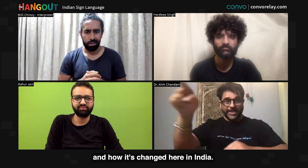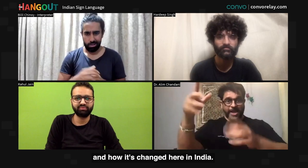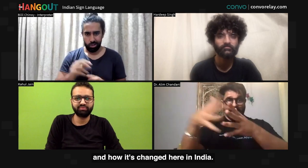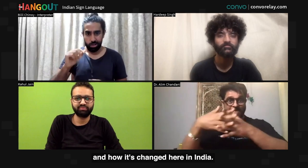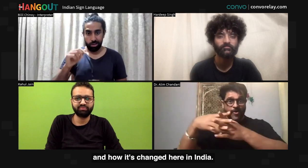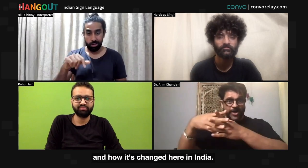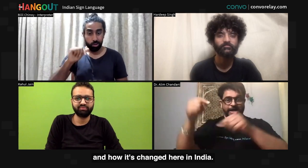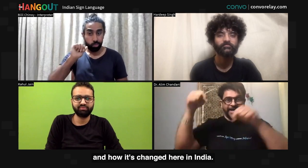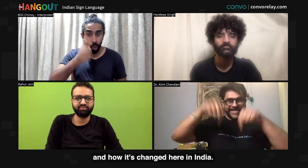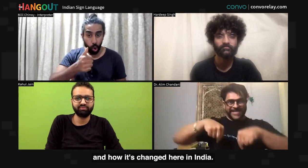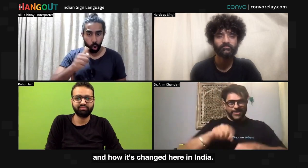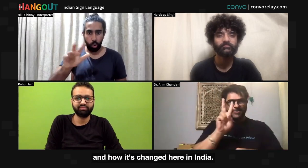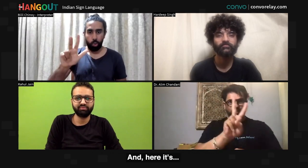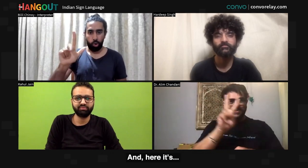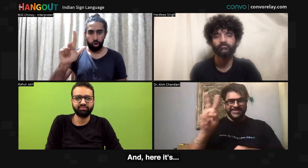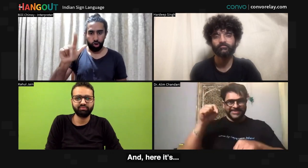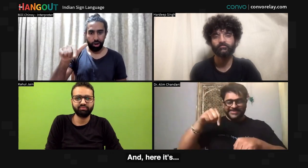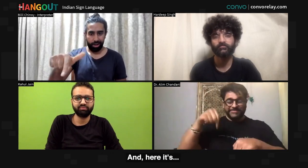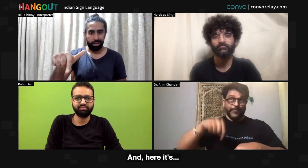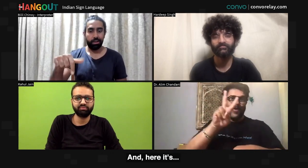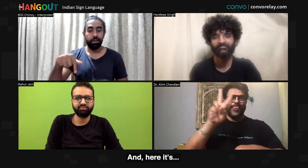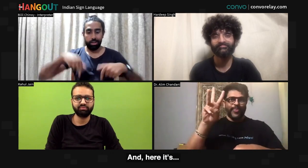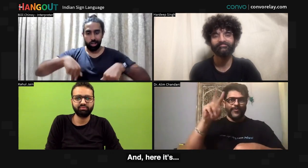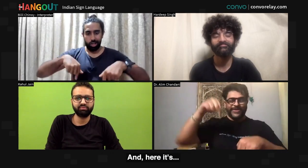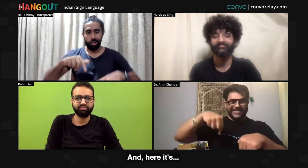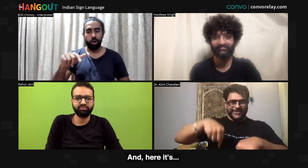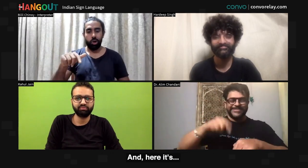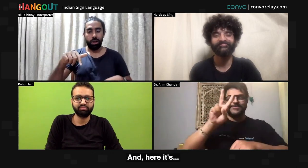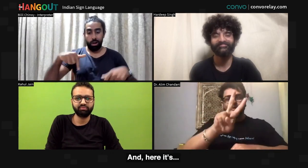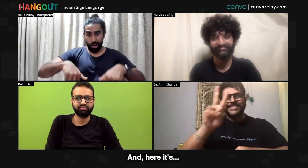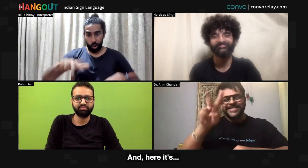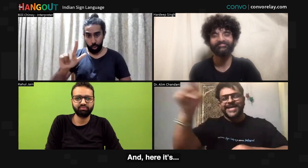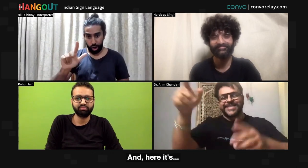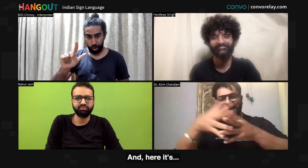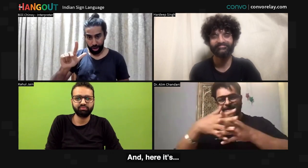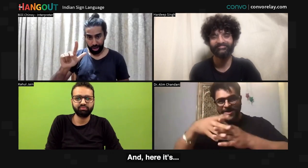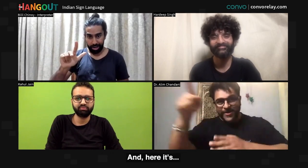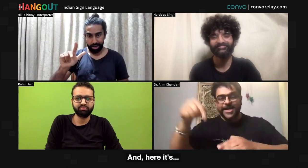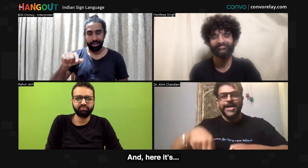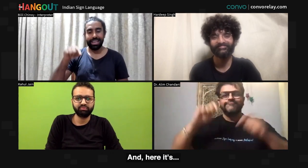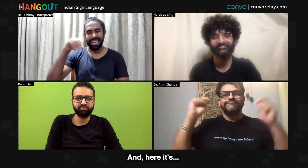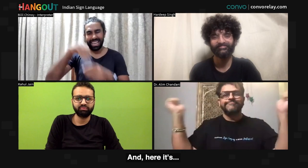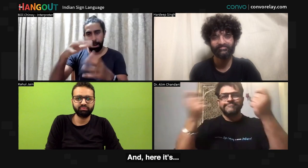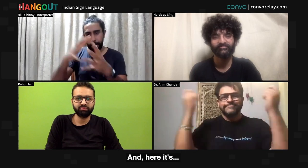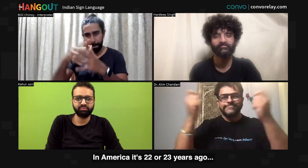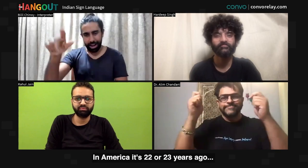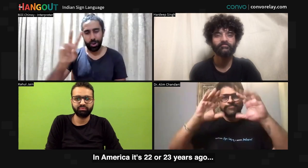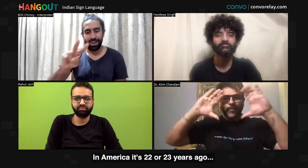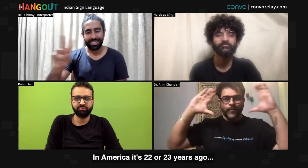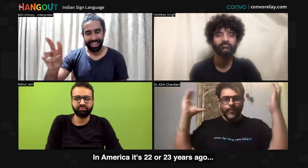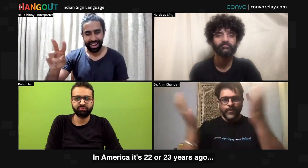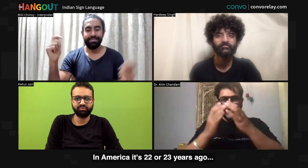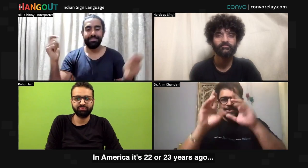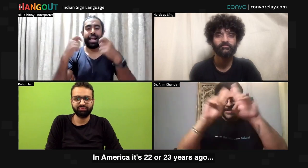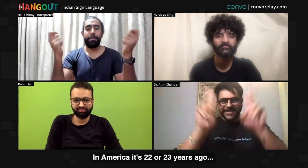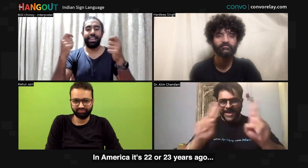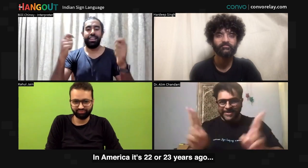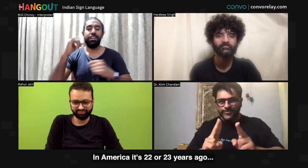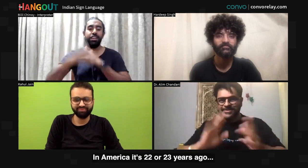it's changed here in India. And here, in America, it's 22 or